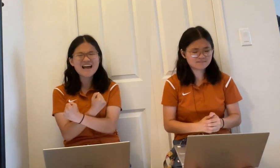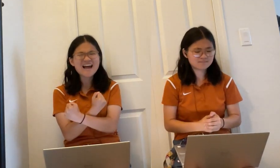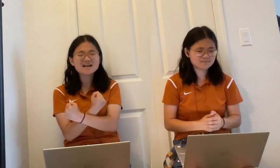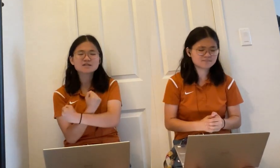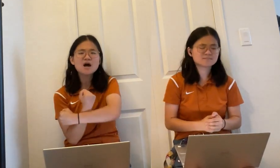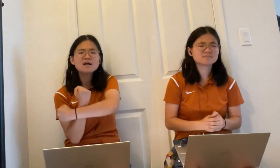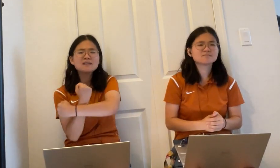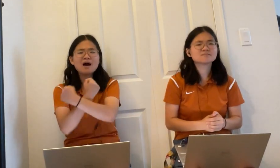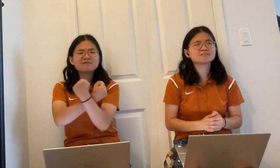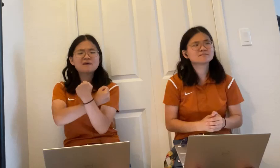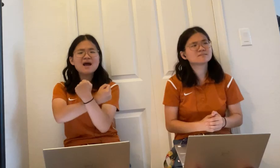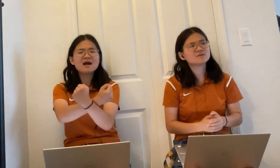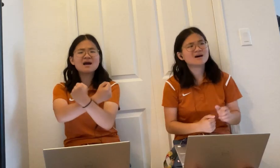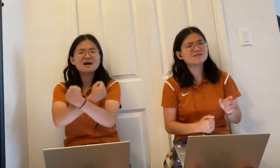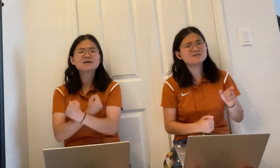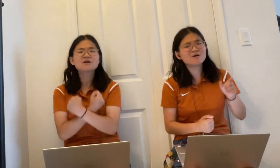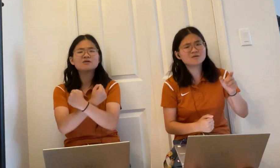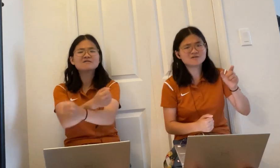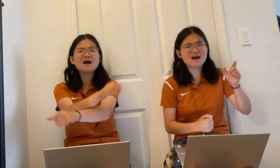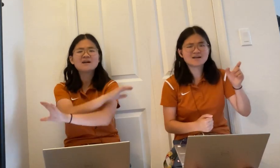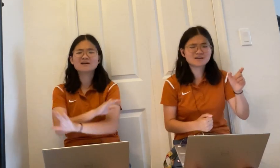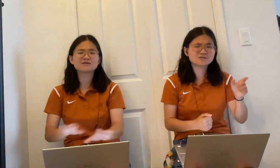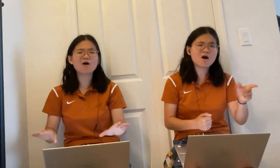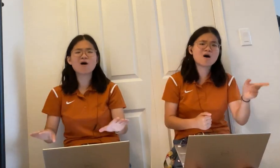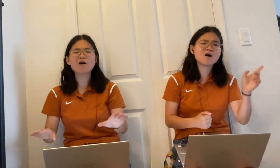you're gonna love me. I know you're ready to go.